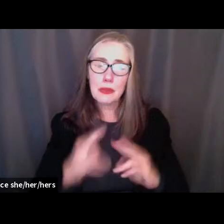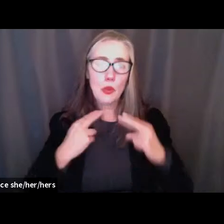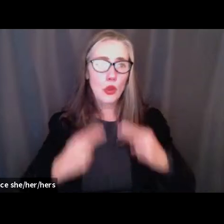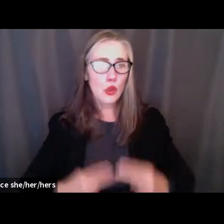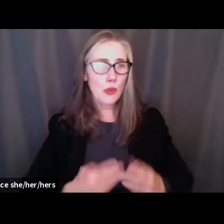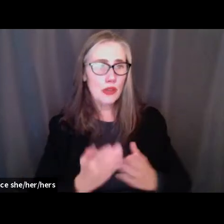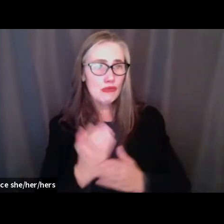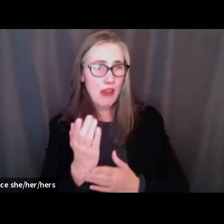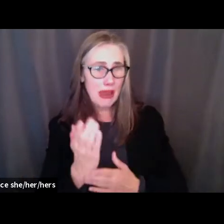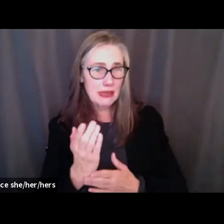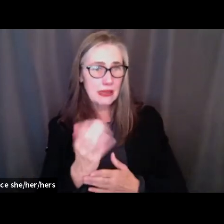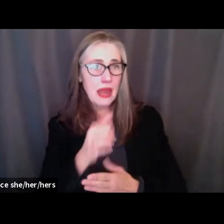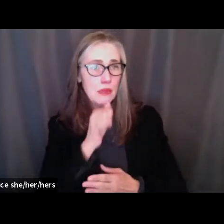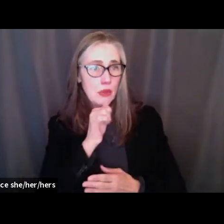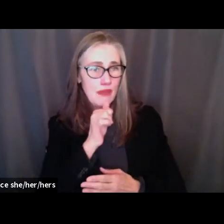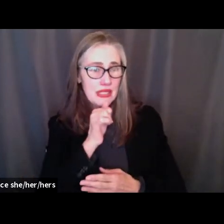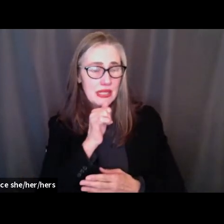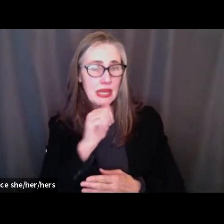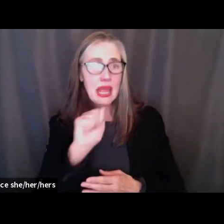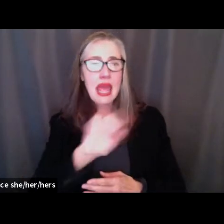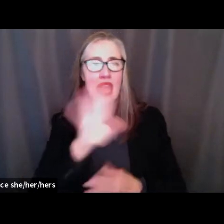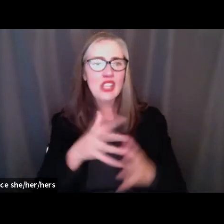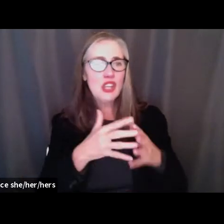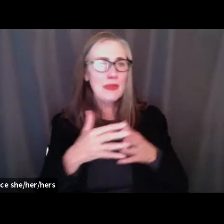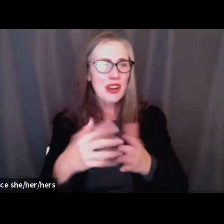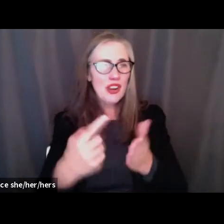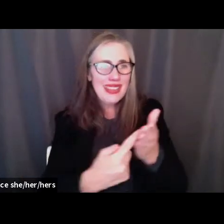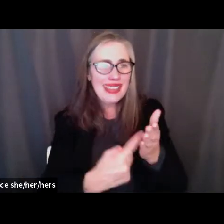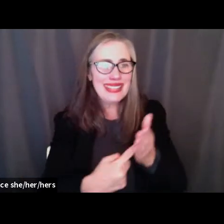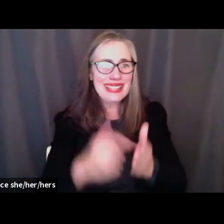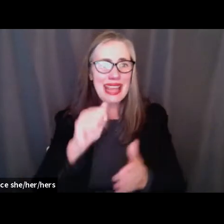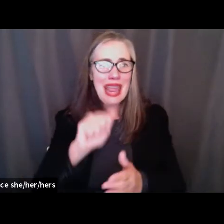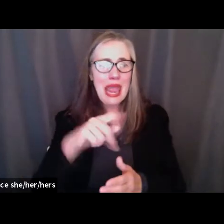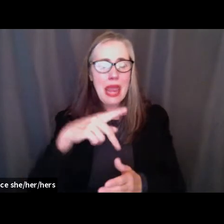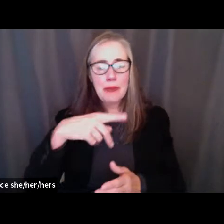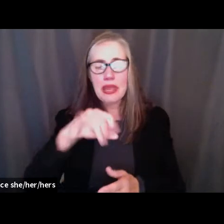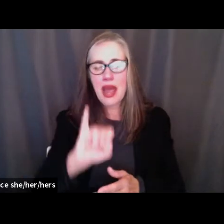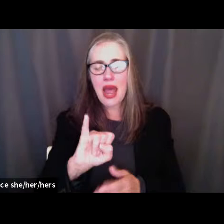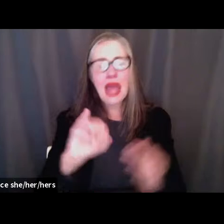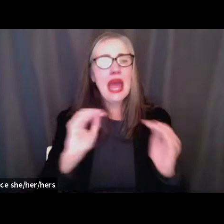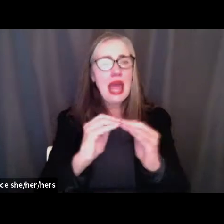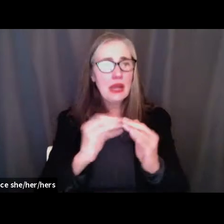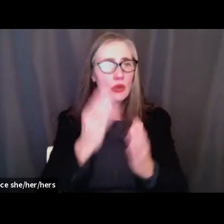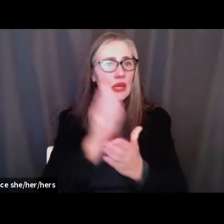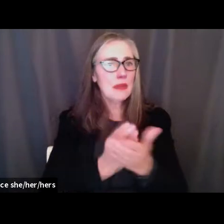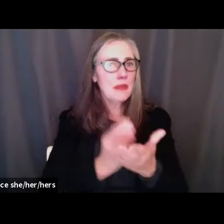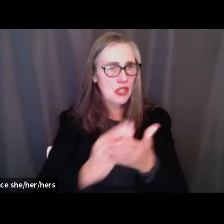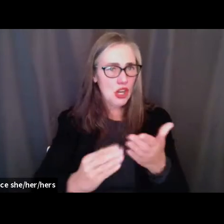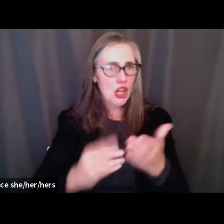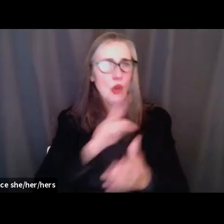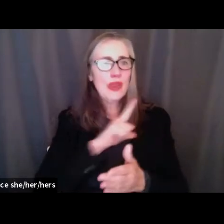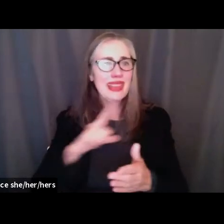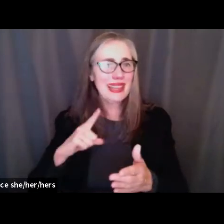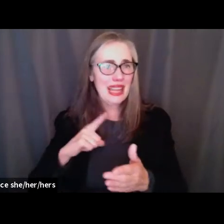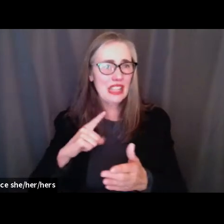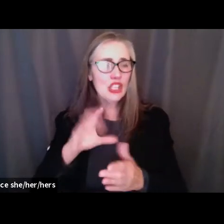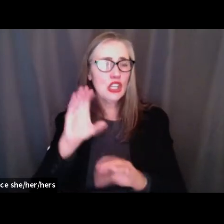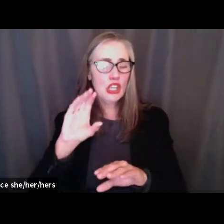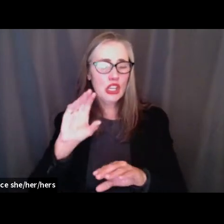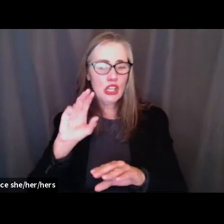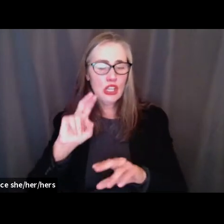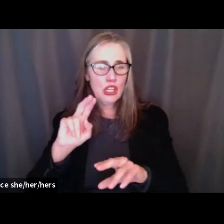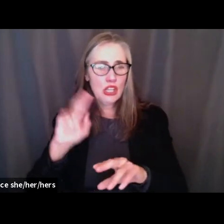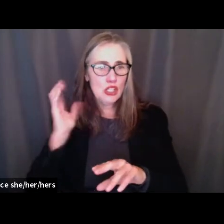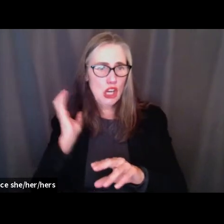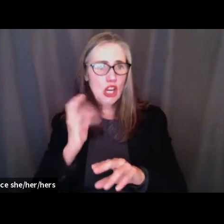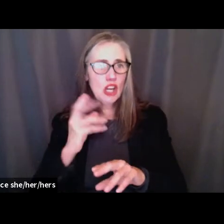Islander Caucus, they had a discussion regarding the API equity budget with the API Legislative Caucus Chair, Senator Pan. The caucus